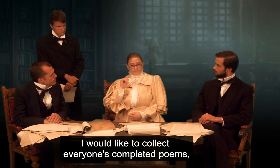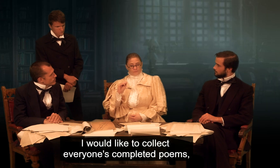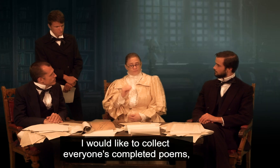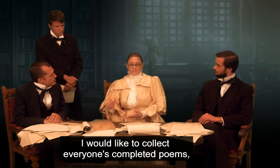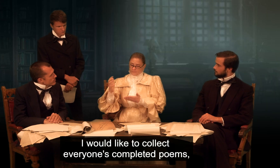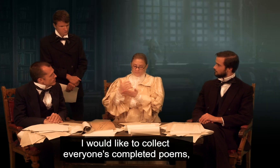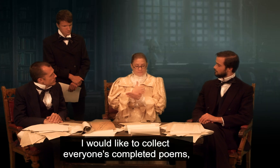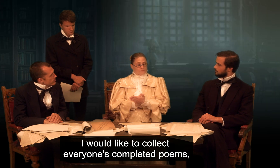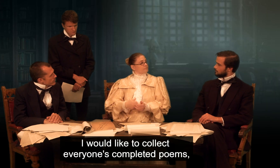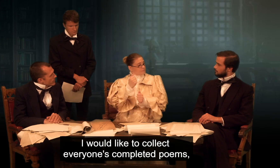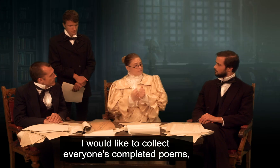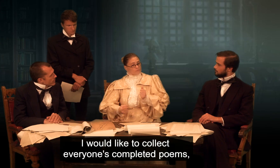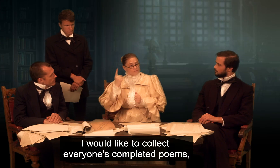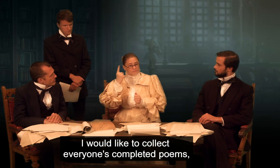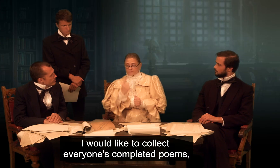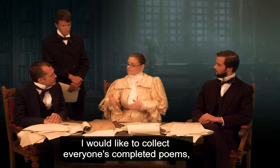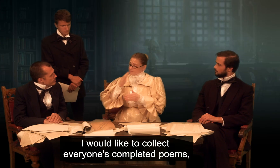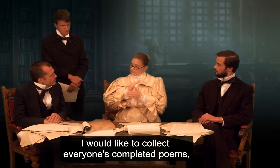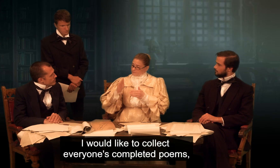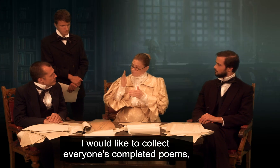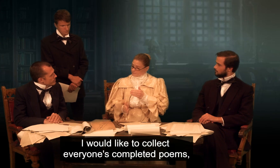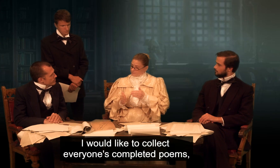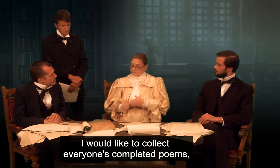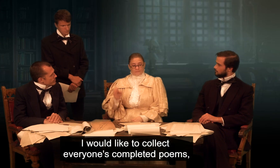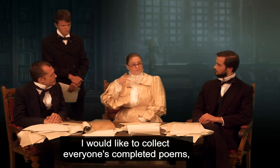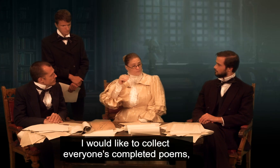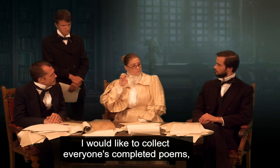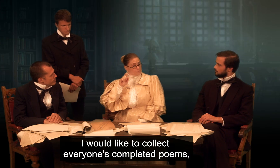I would like to collect everyone's completed poems,